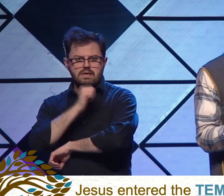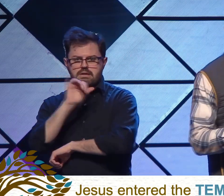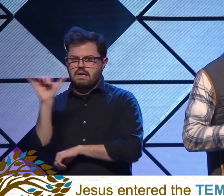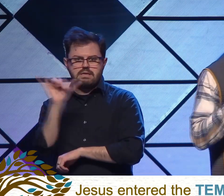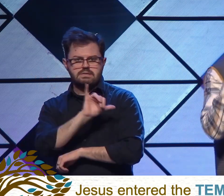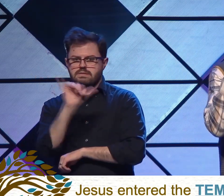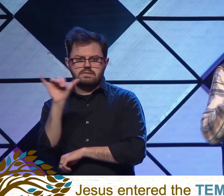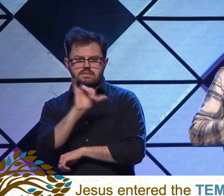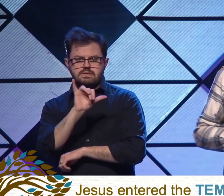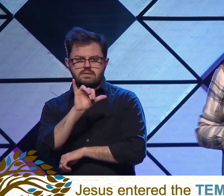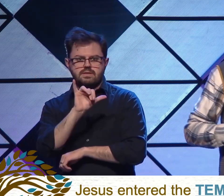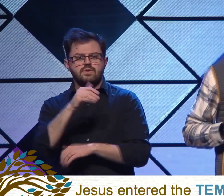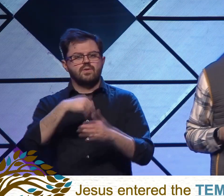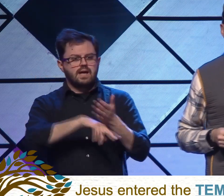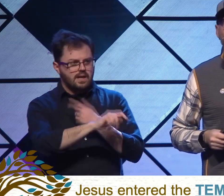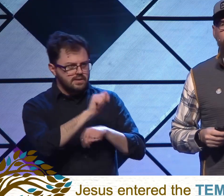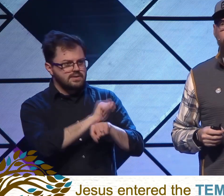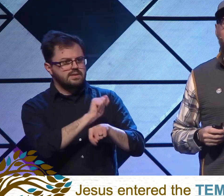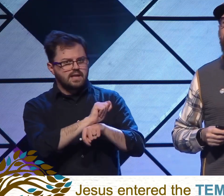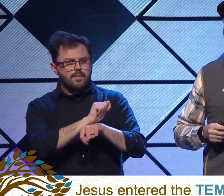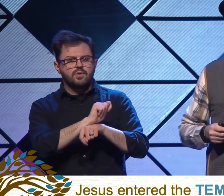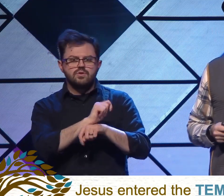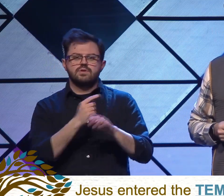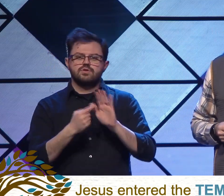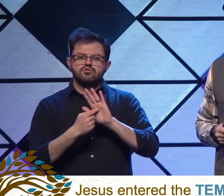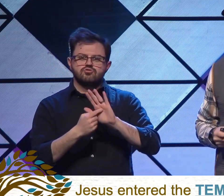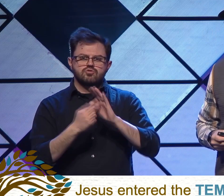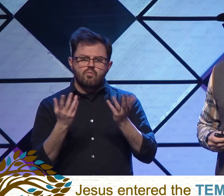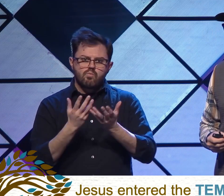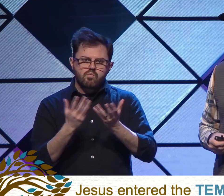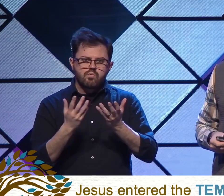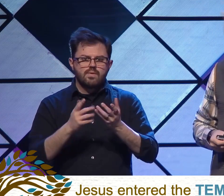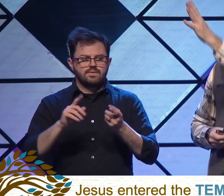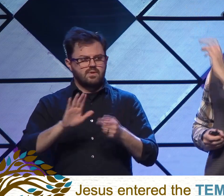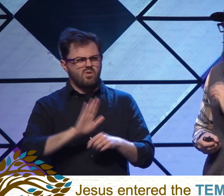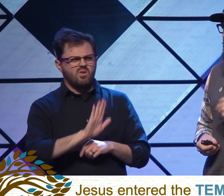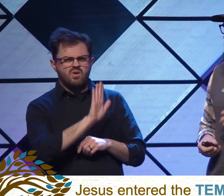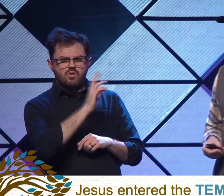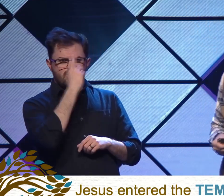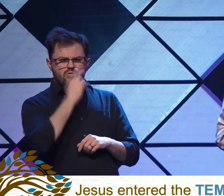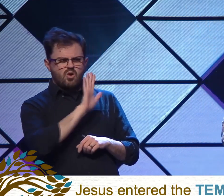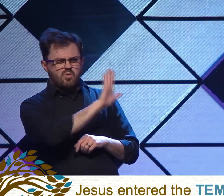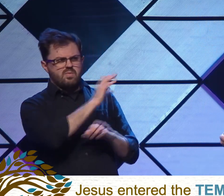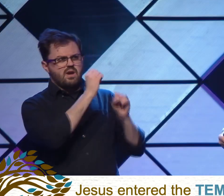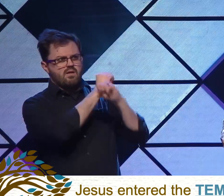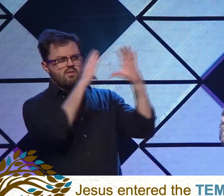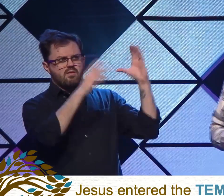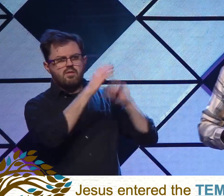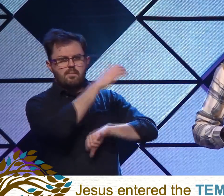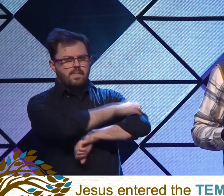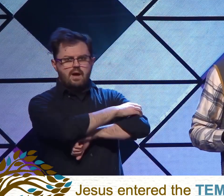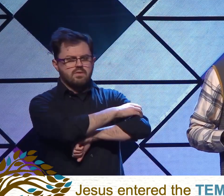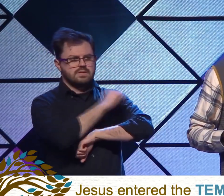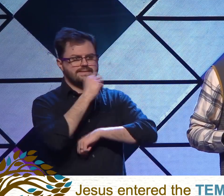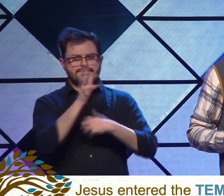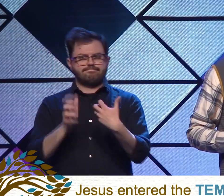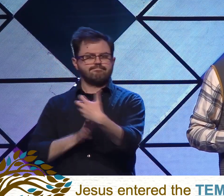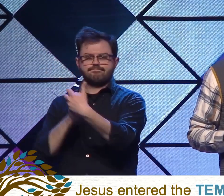that demonstration is to signal, hey, the power, the way that Rome thinks about power, that's not the kingdom of God.